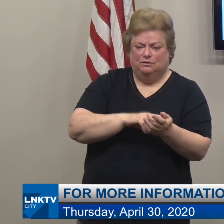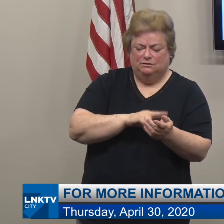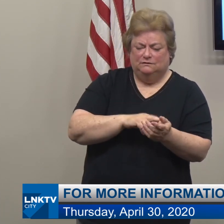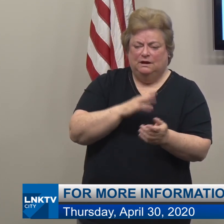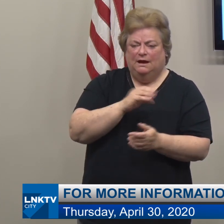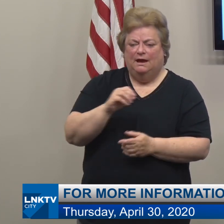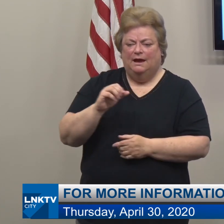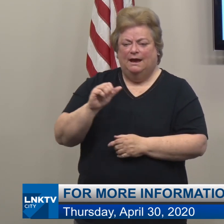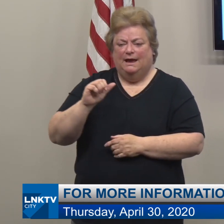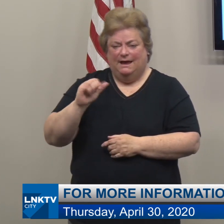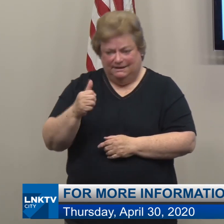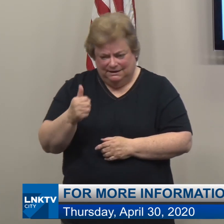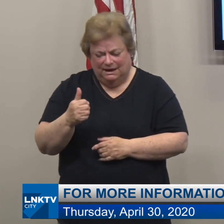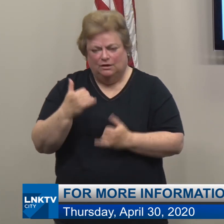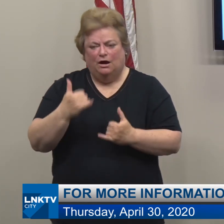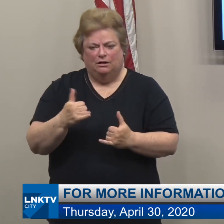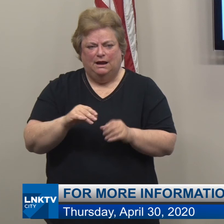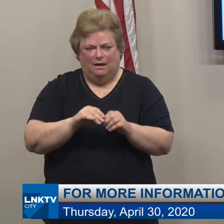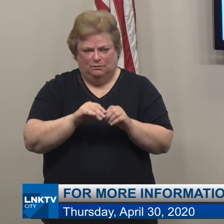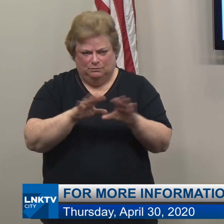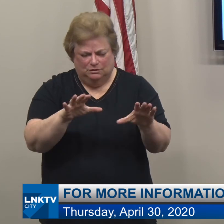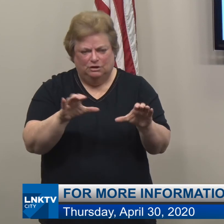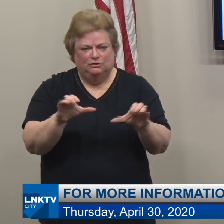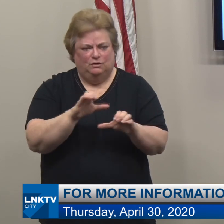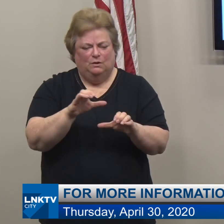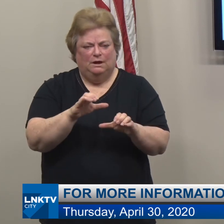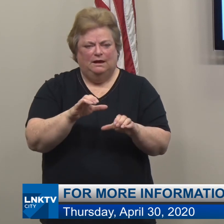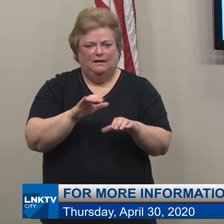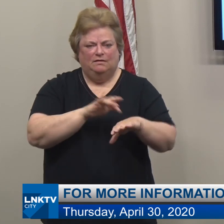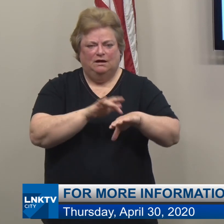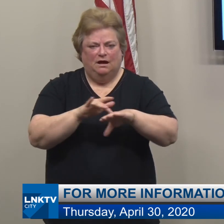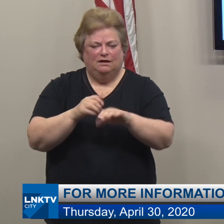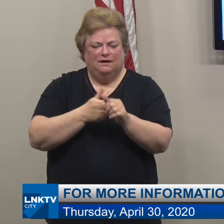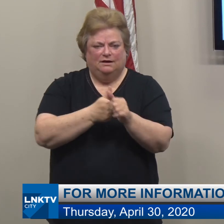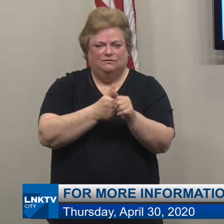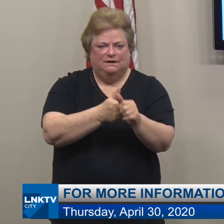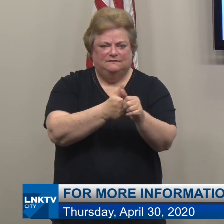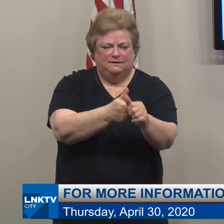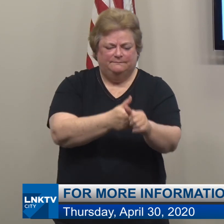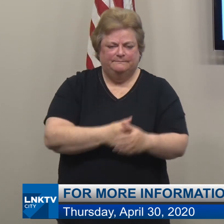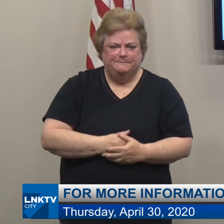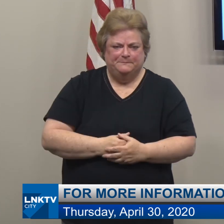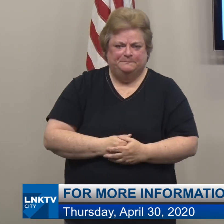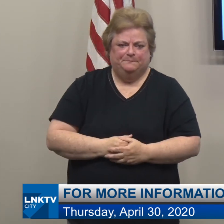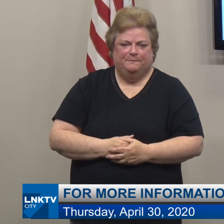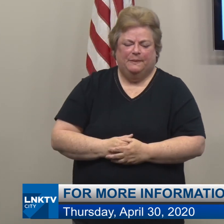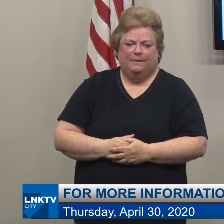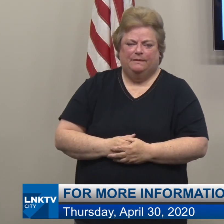are deployed right now working on contact tracing.